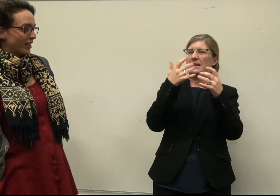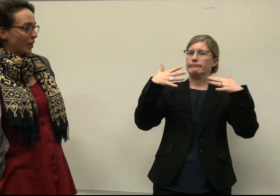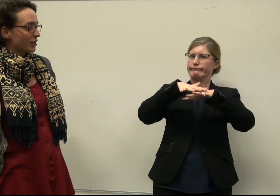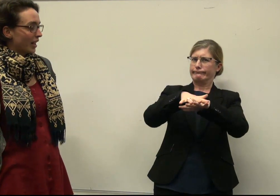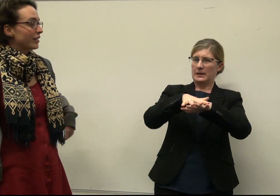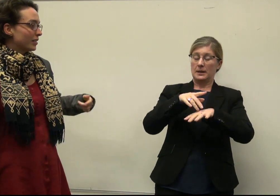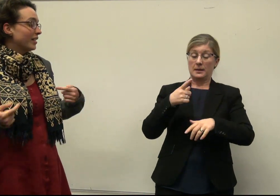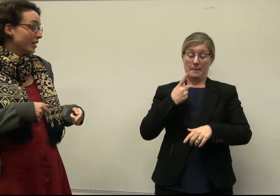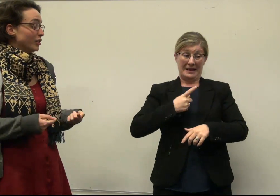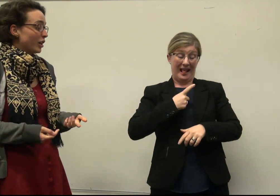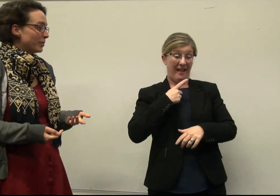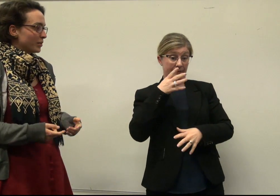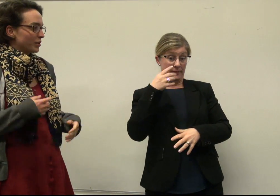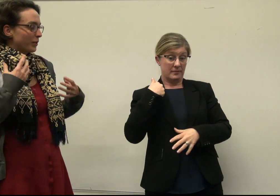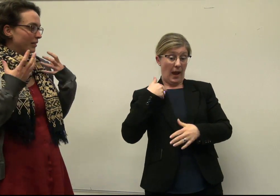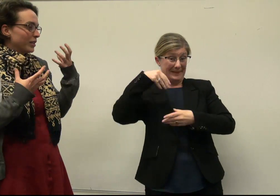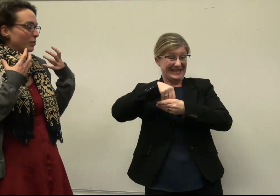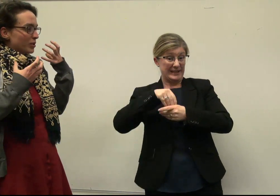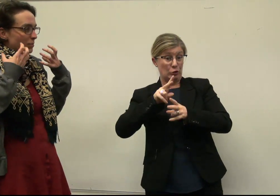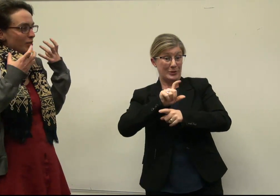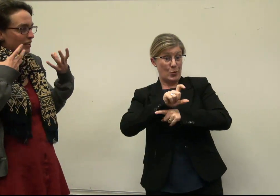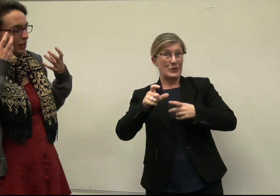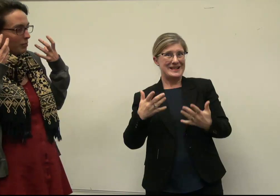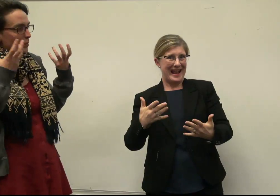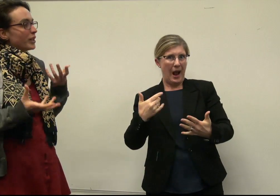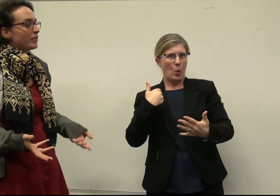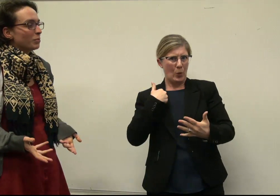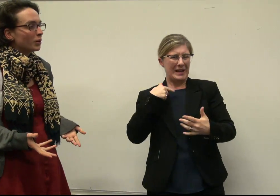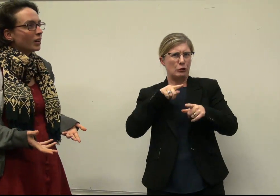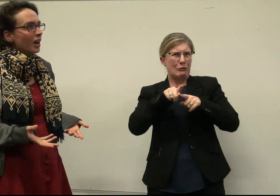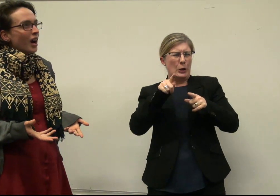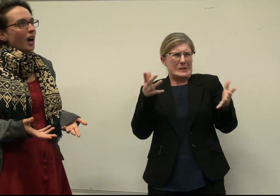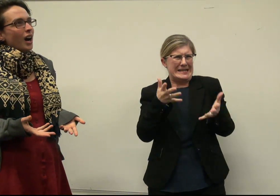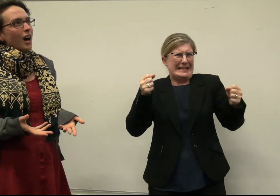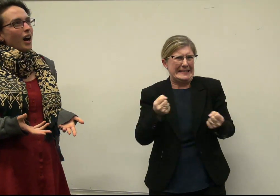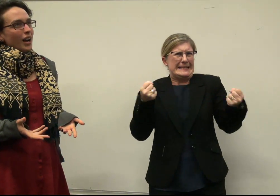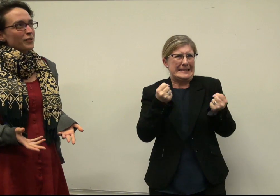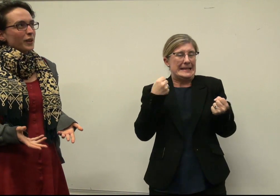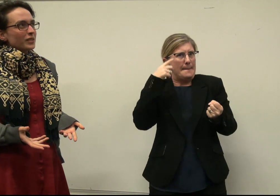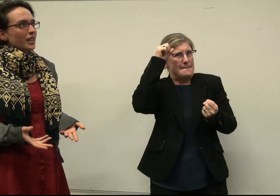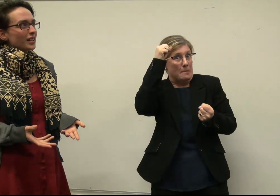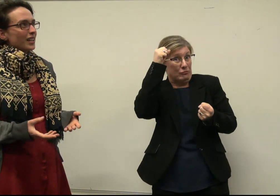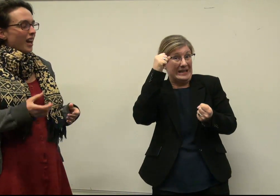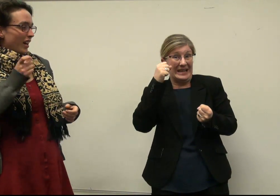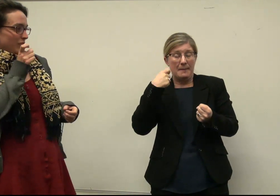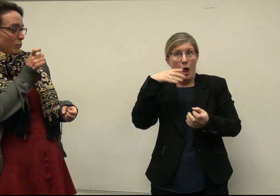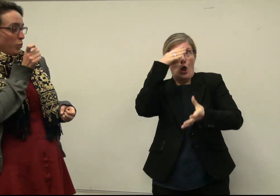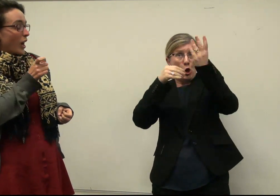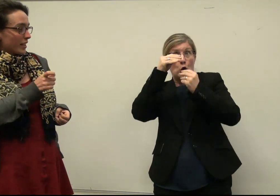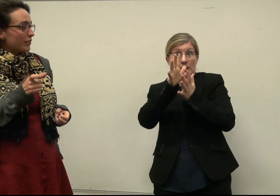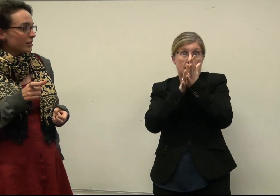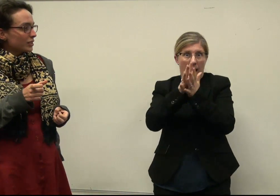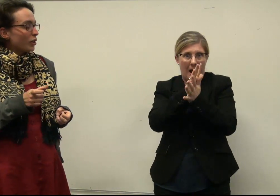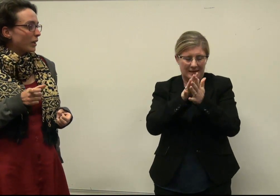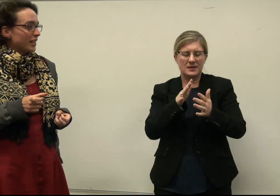learning sign language and in an interpreting course where we should be using our memory even more, I found that at a